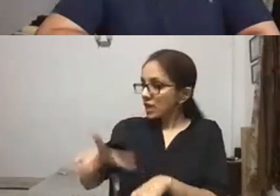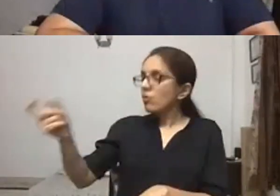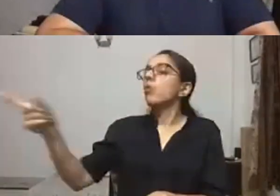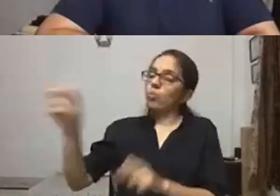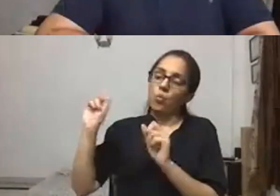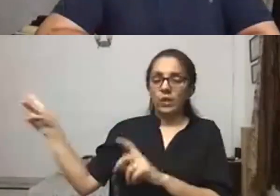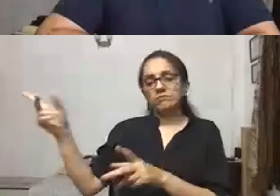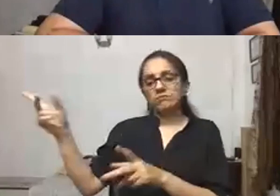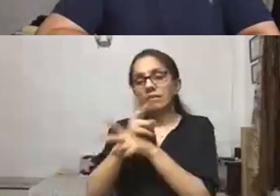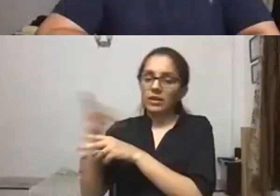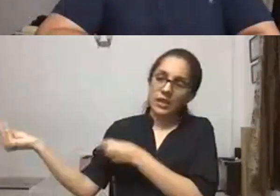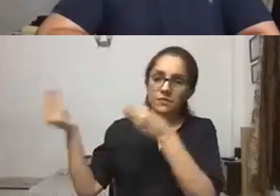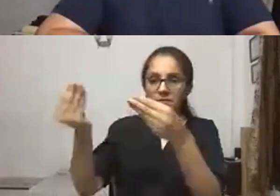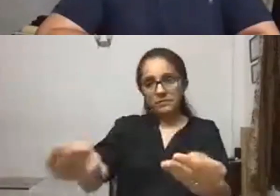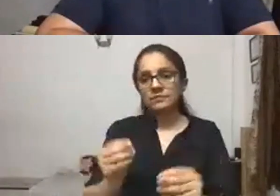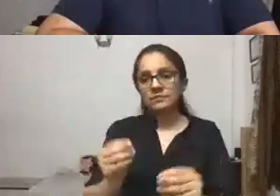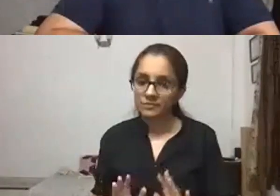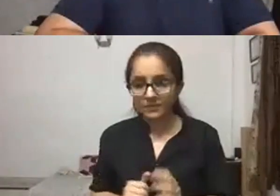it.